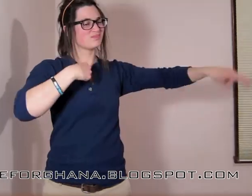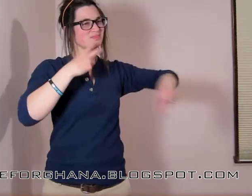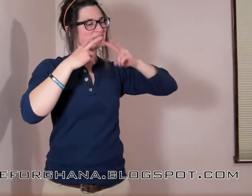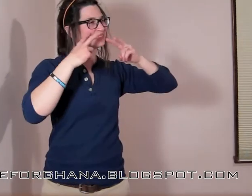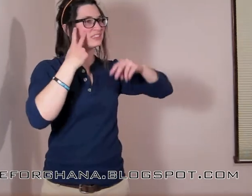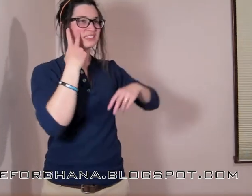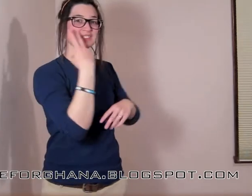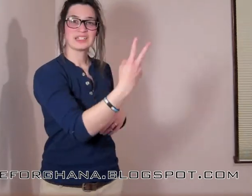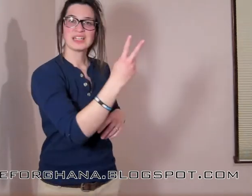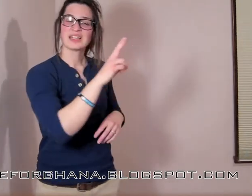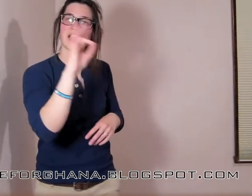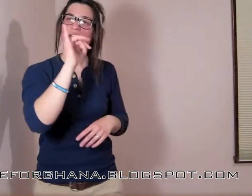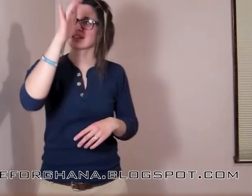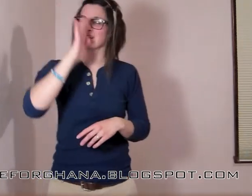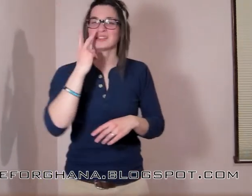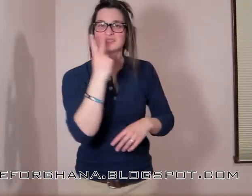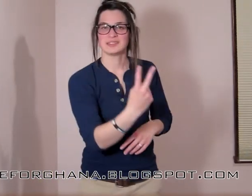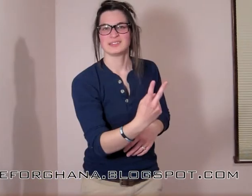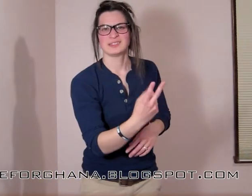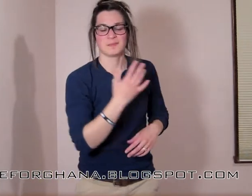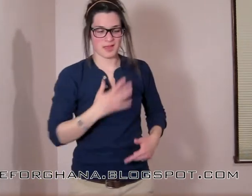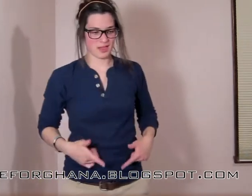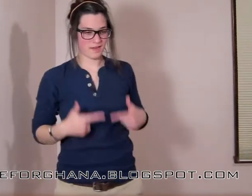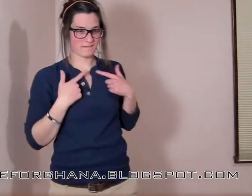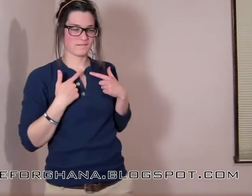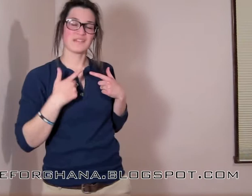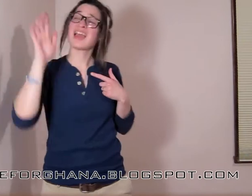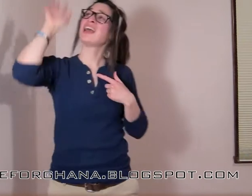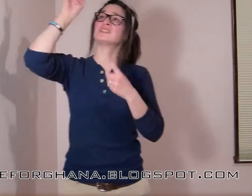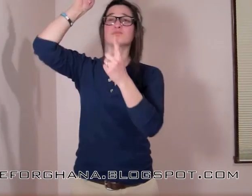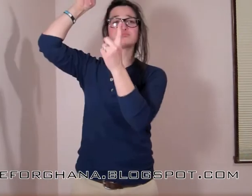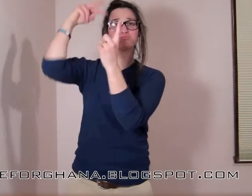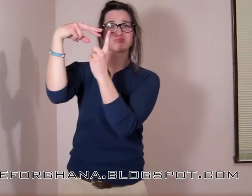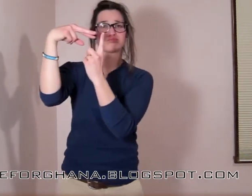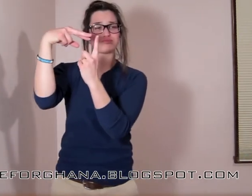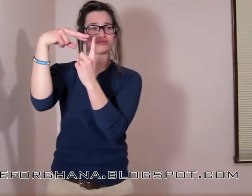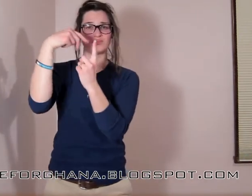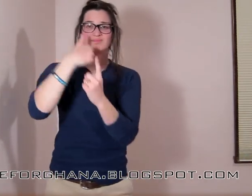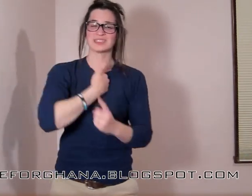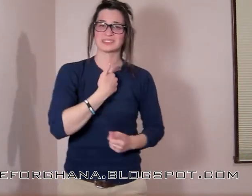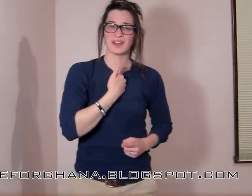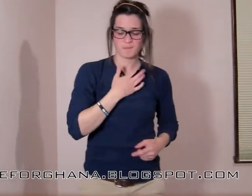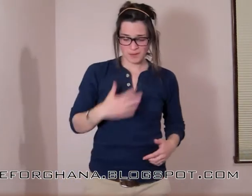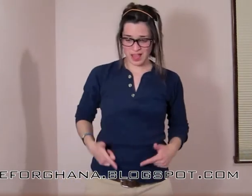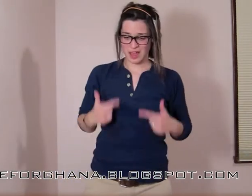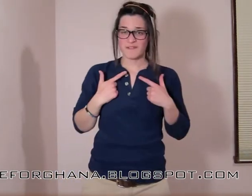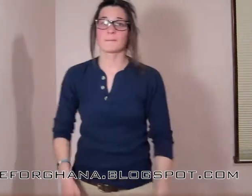In fact, I can see. I can see like God sees. I can see from His perspective, myself